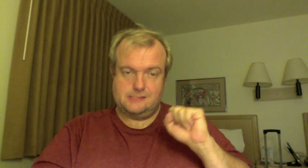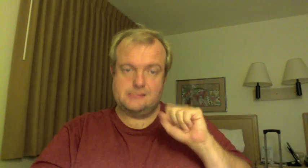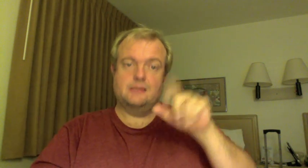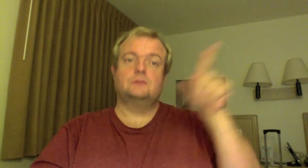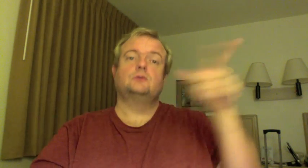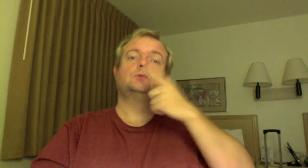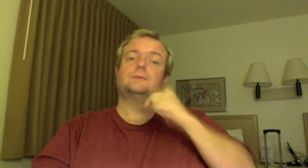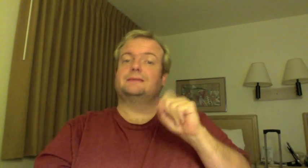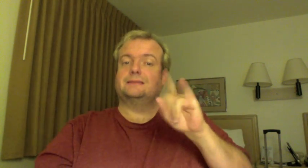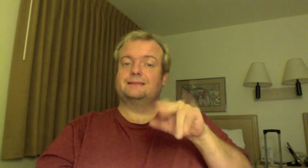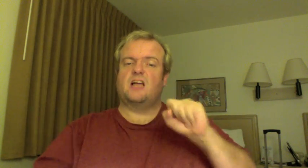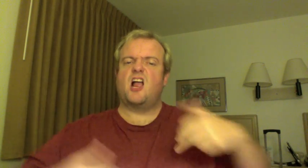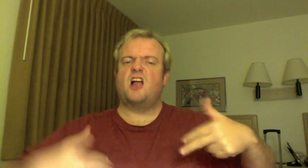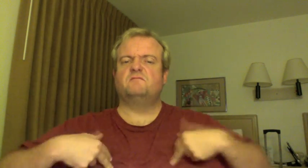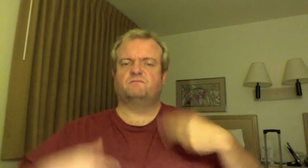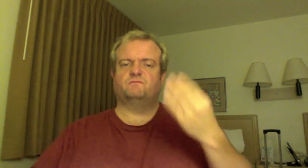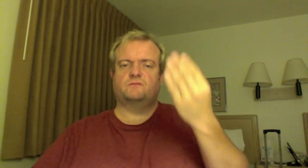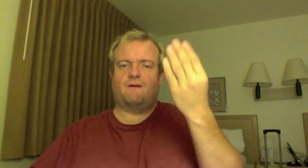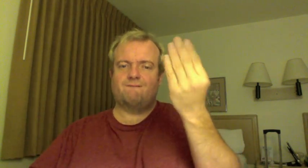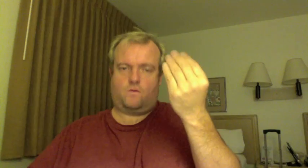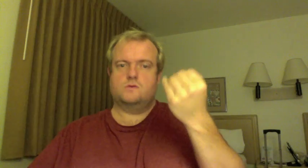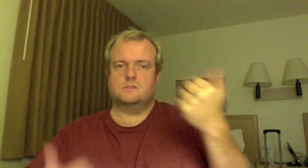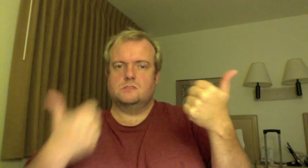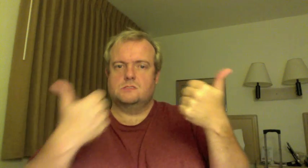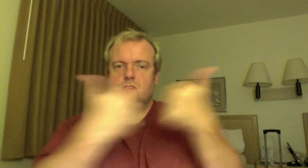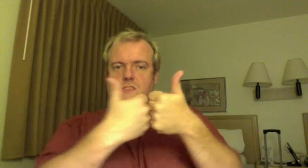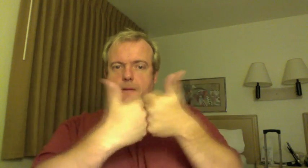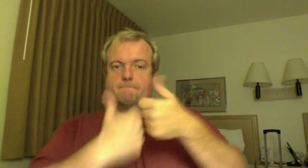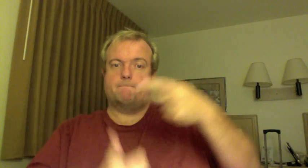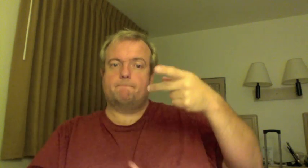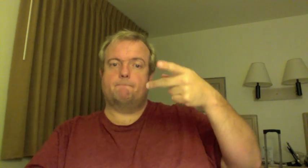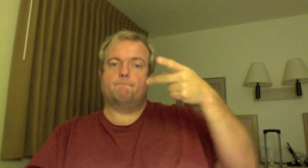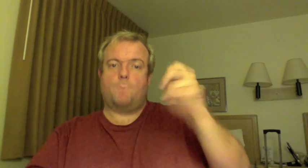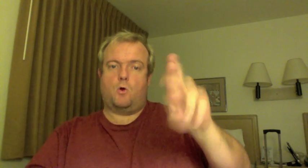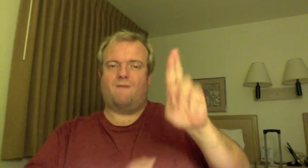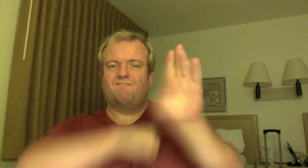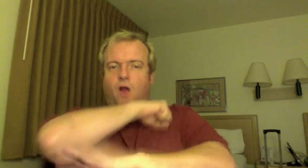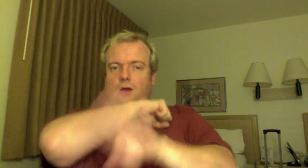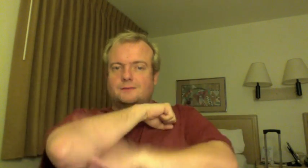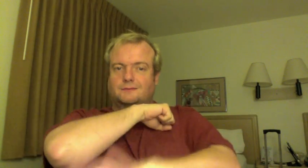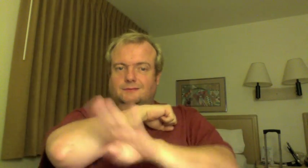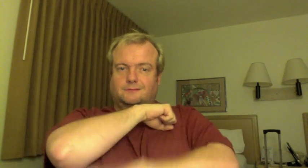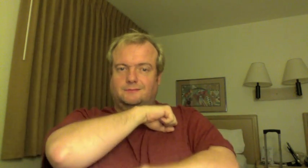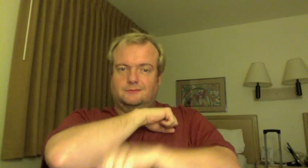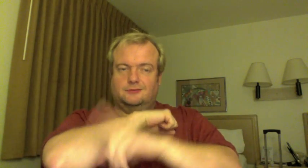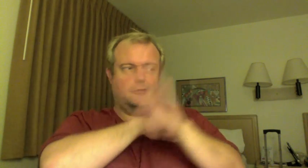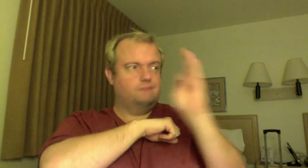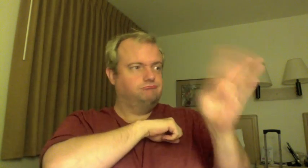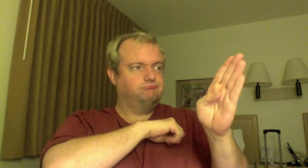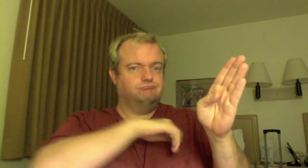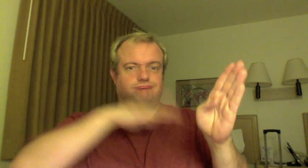careful, as they could easily slide off the curved edges, and they can't be afraid of heights.